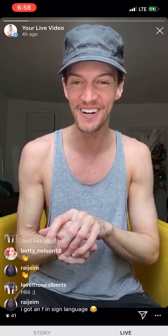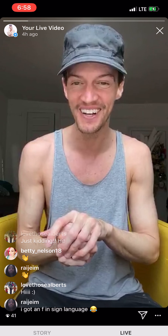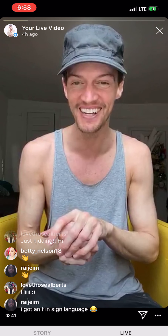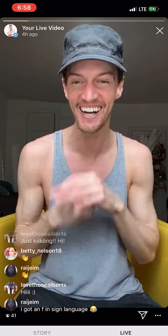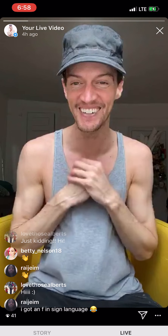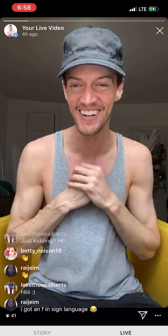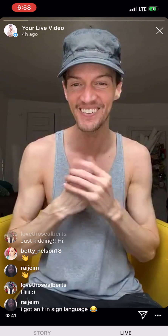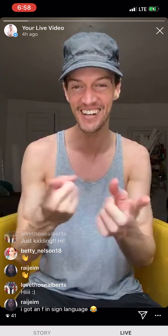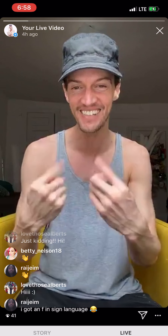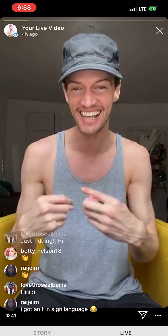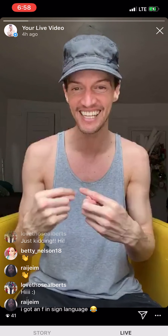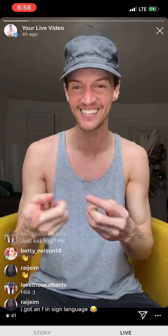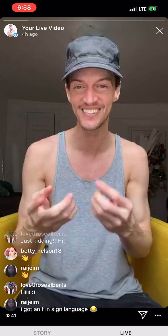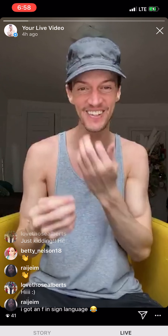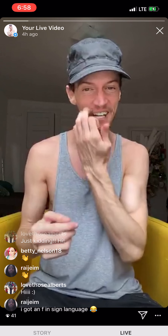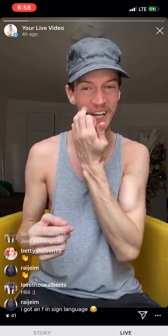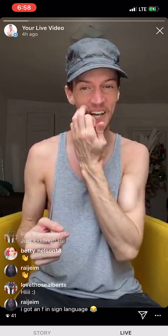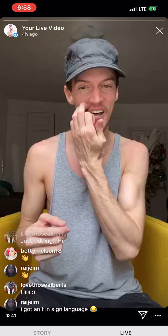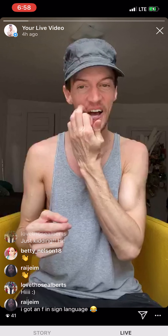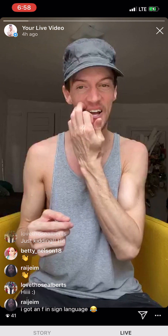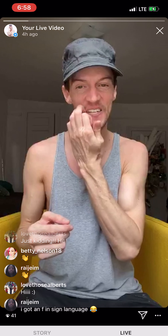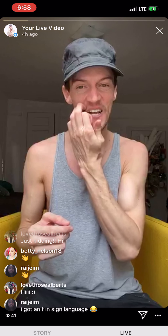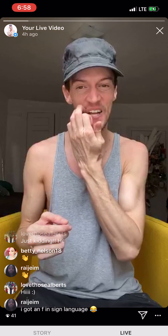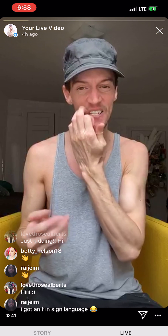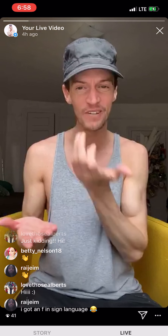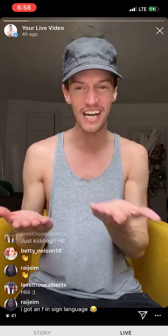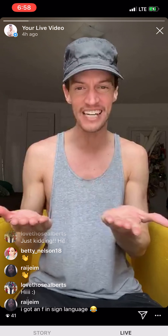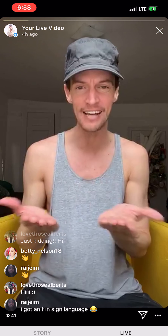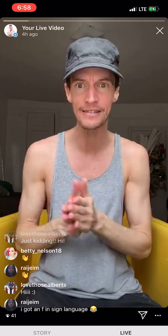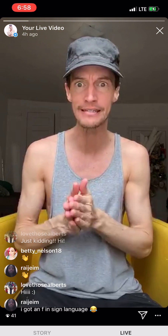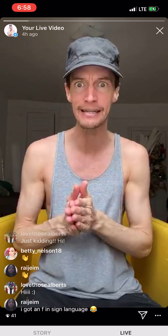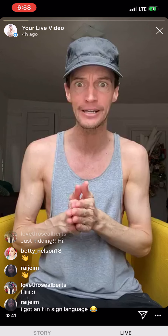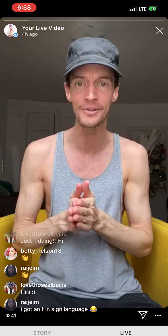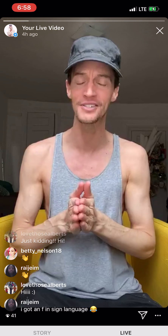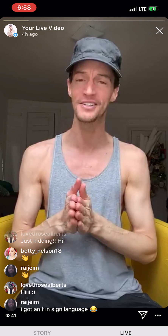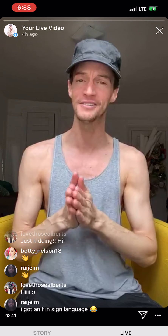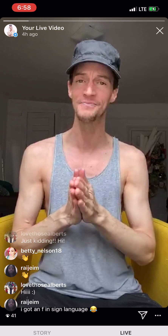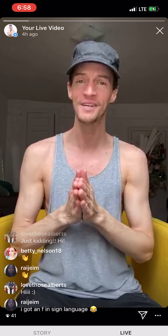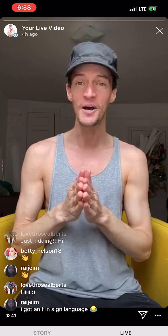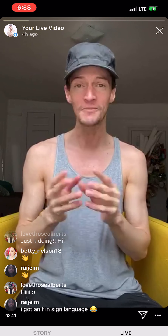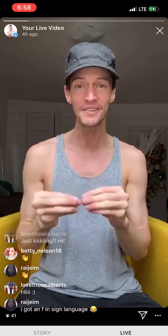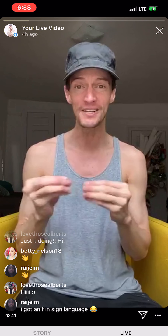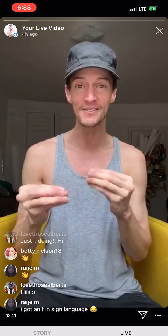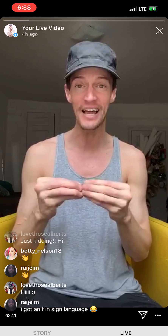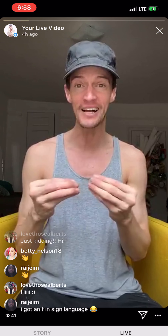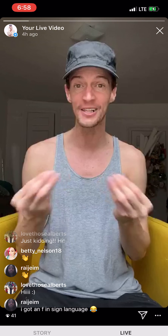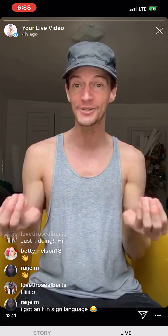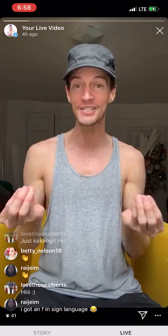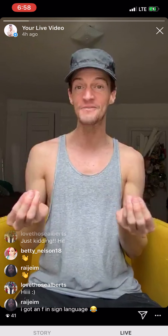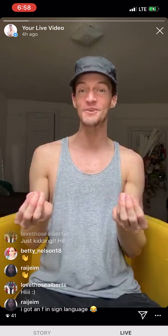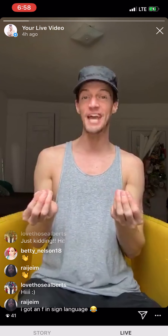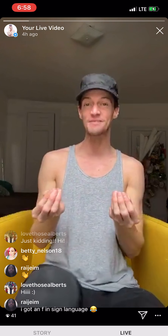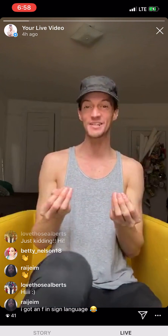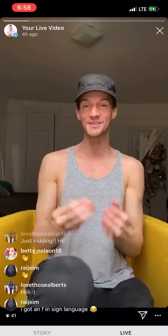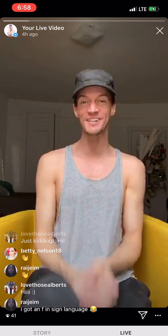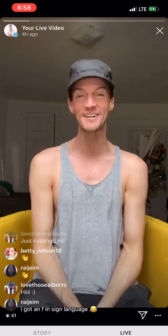Oh no. I'm glad that you're joining. I just saw that someone got an F in sign language. So hopefully learning some vocabulary will help.